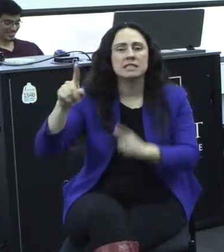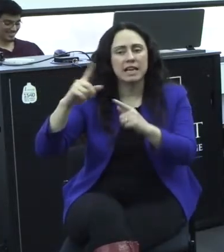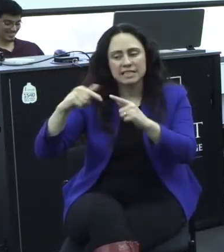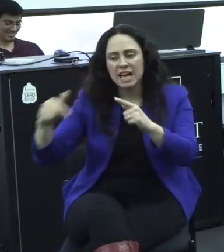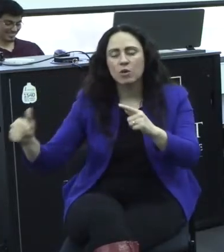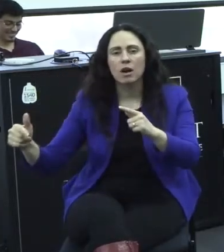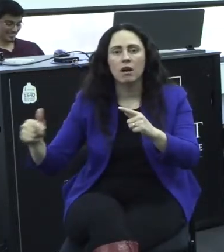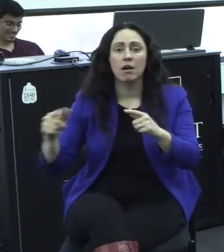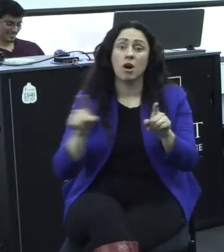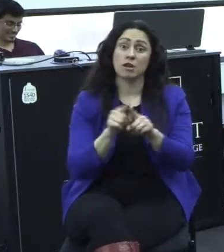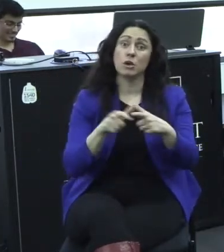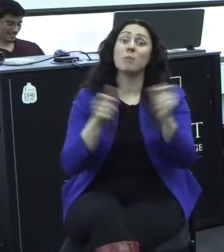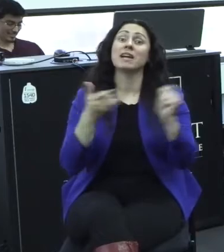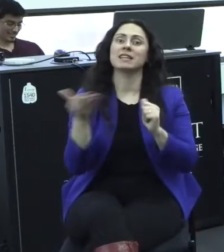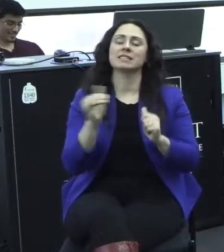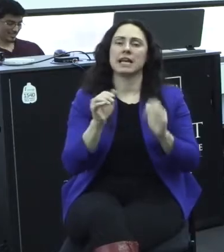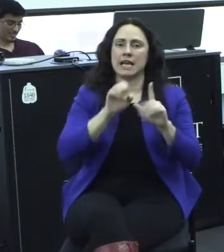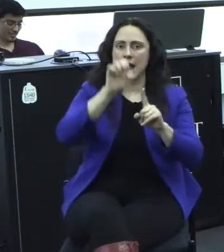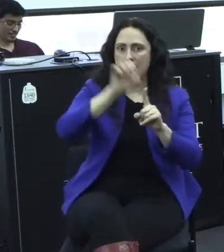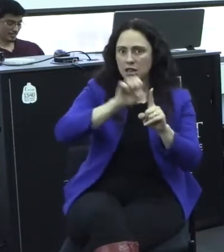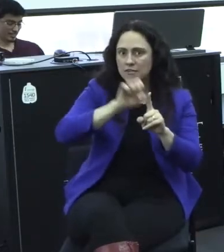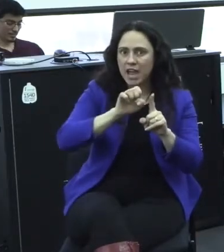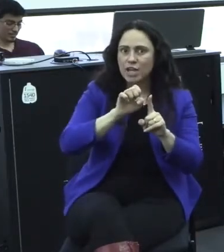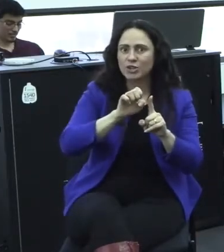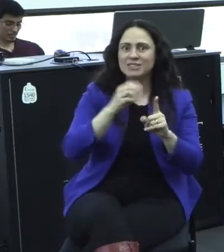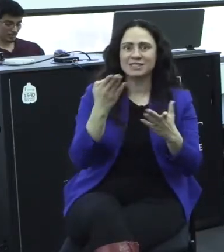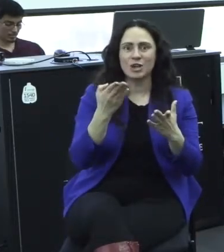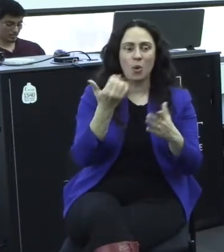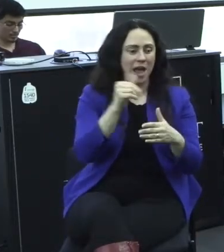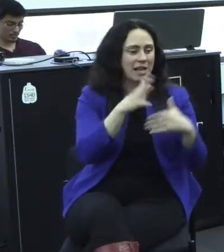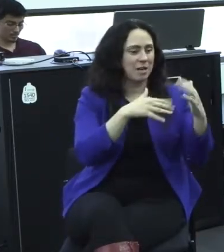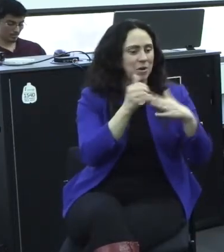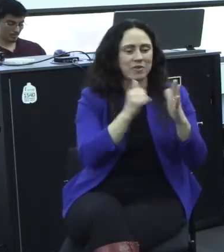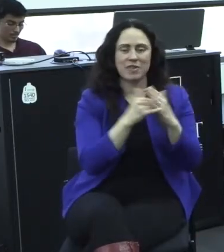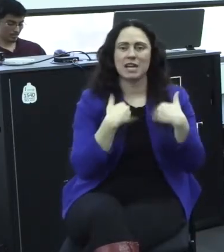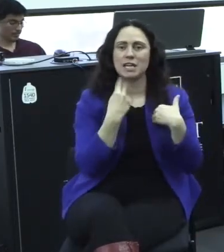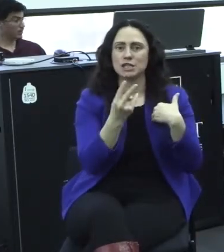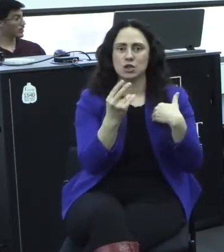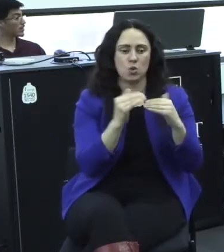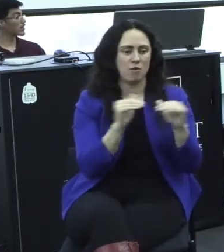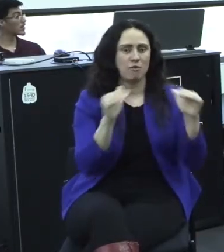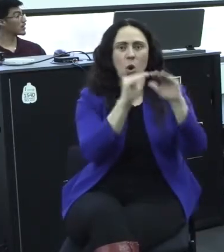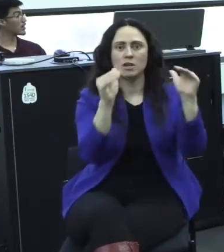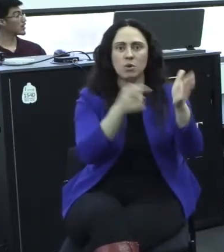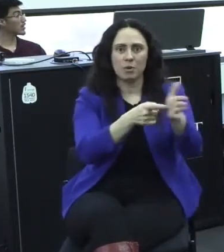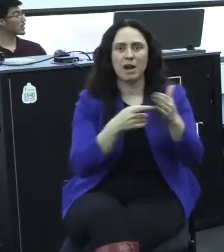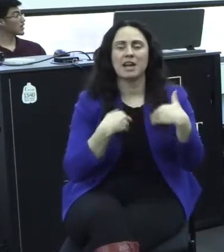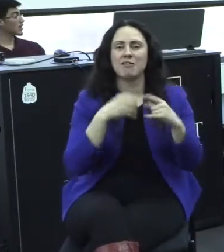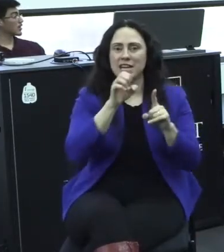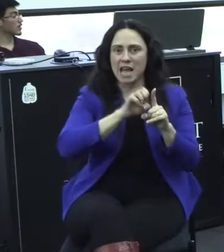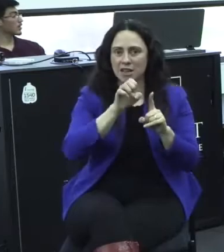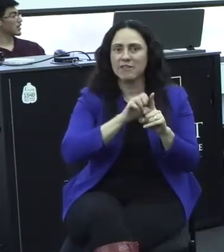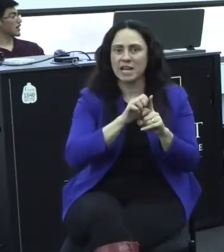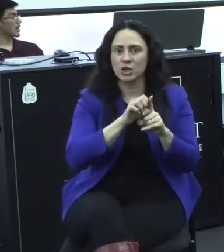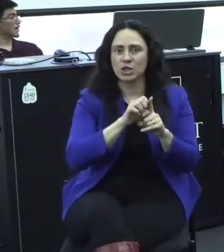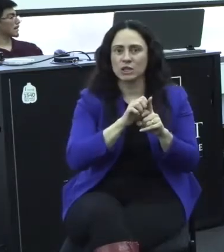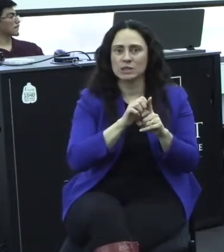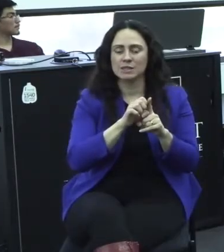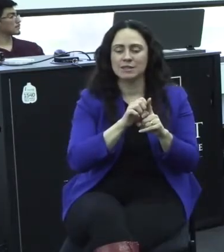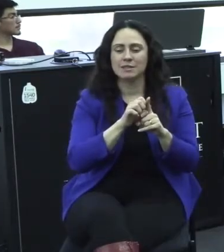also big things like elevators. So any building that has 2 floors is required to have an elevator.